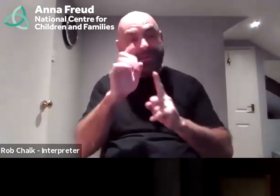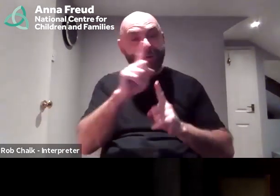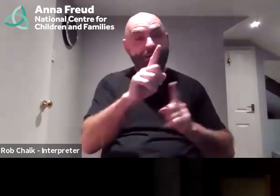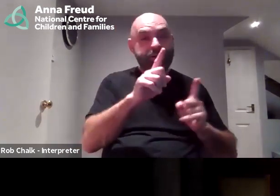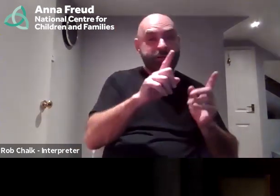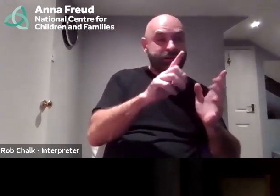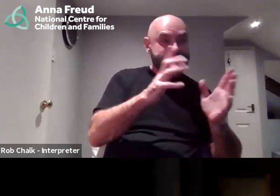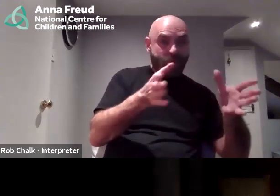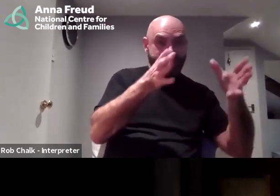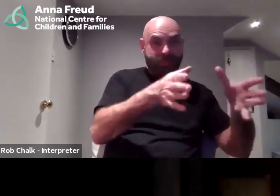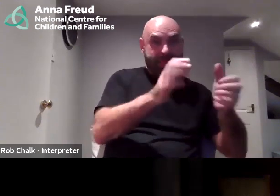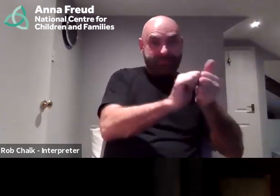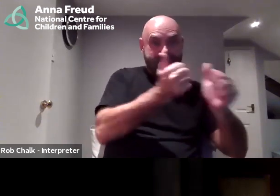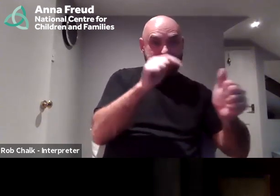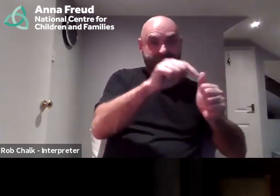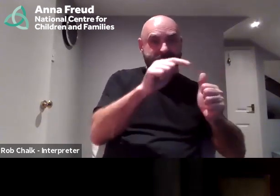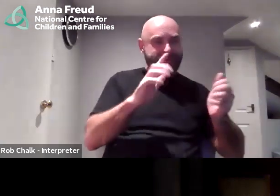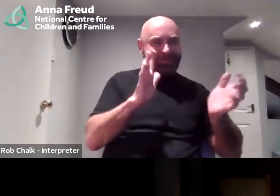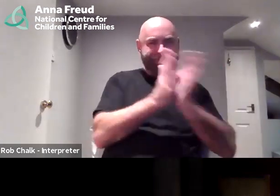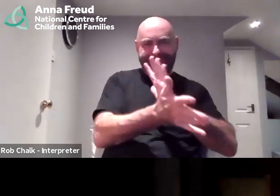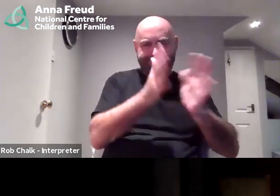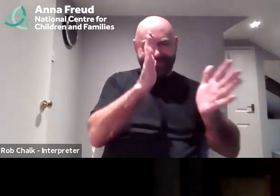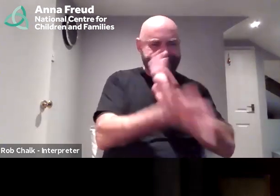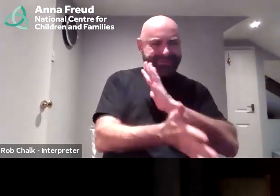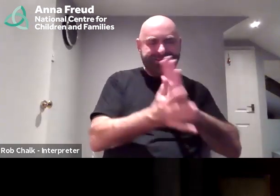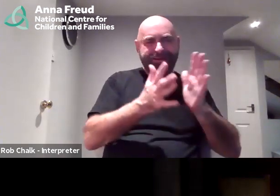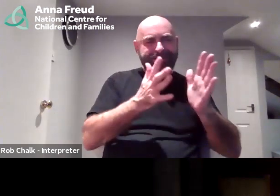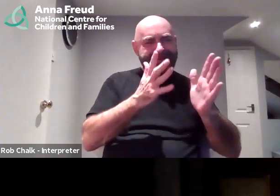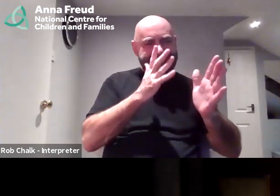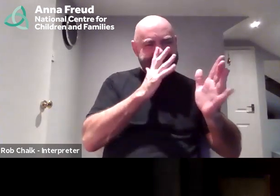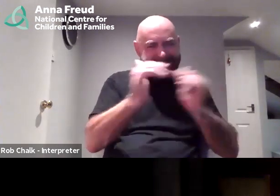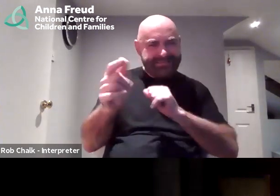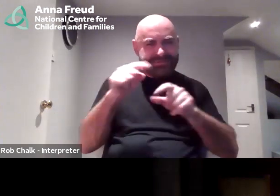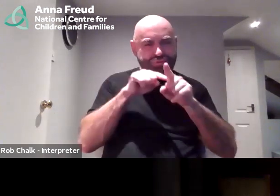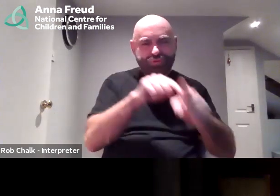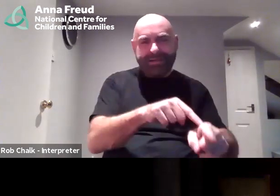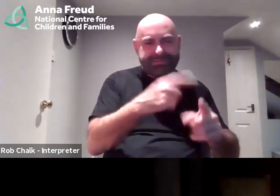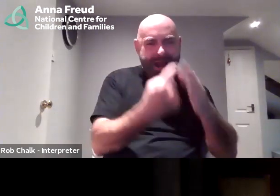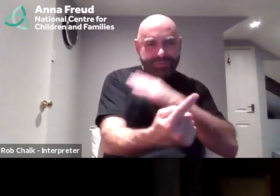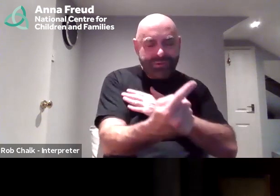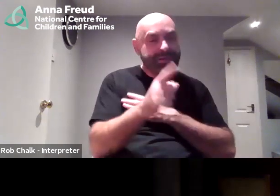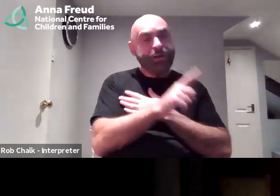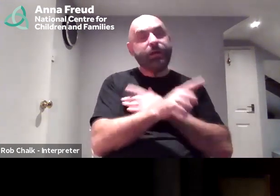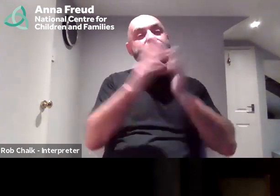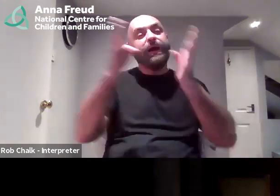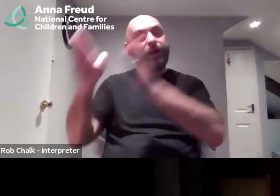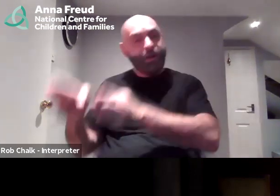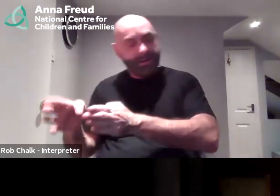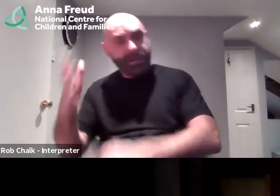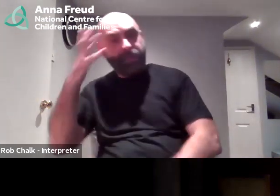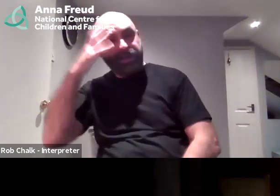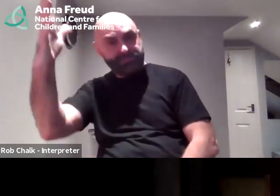Serco, is messing up the test, trace, and isolate system, whereas the government could